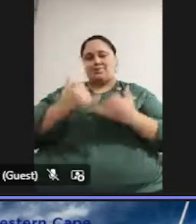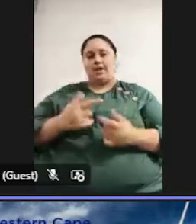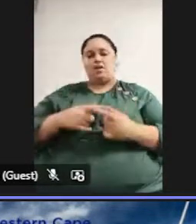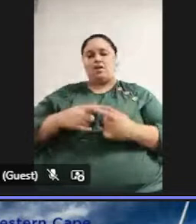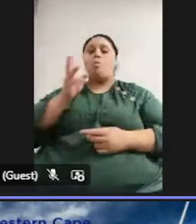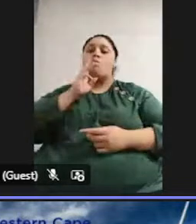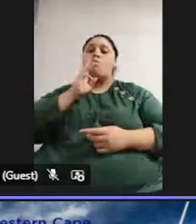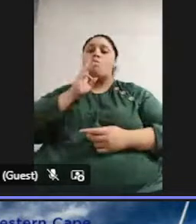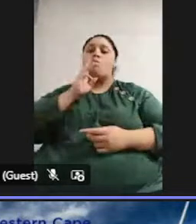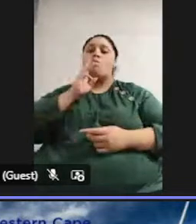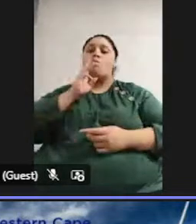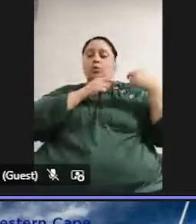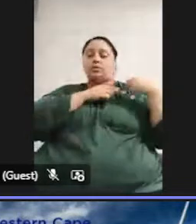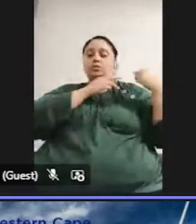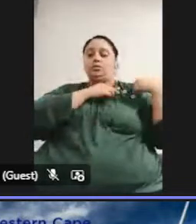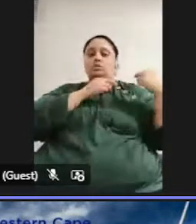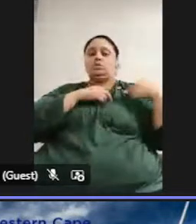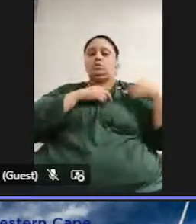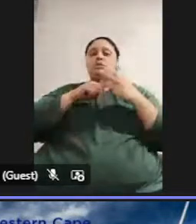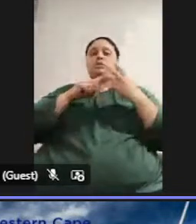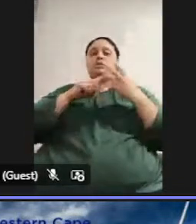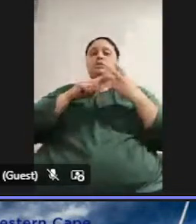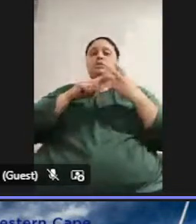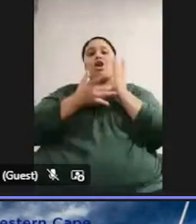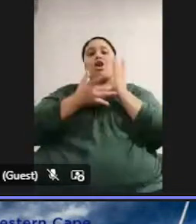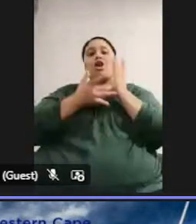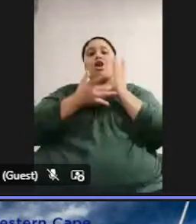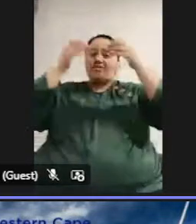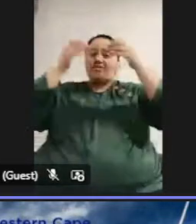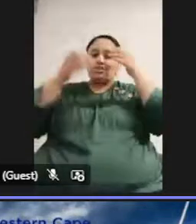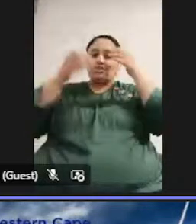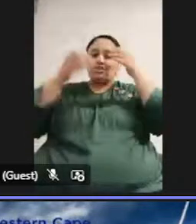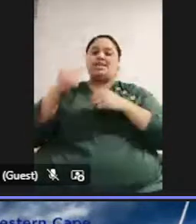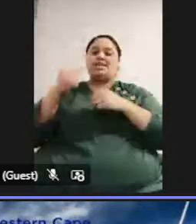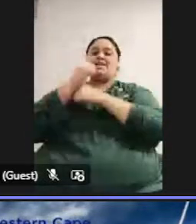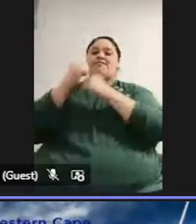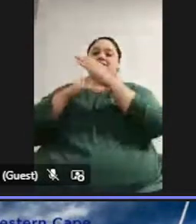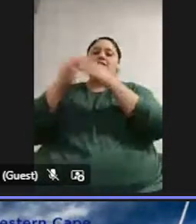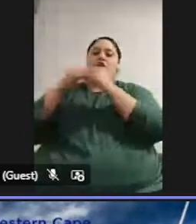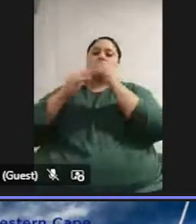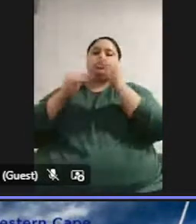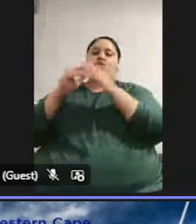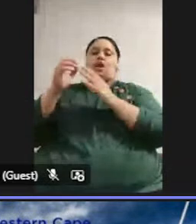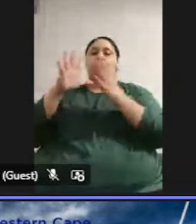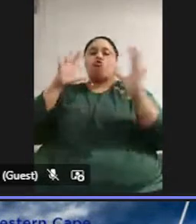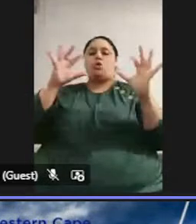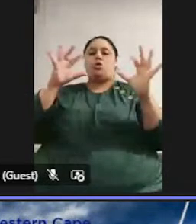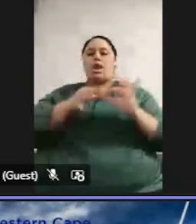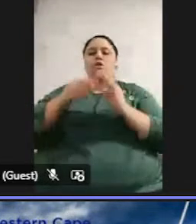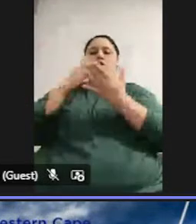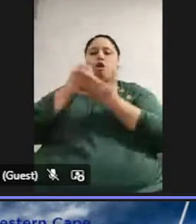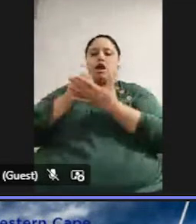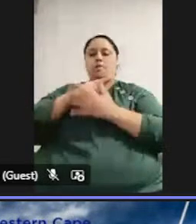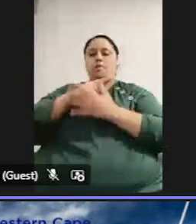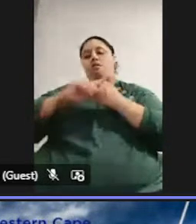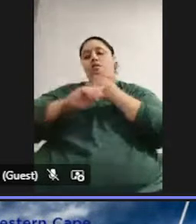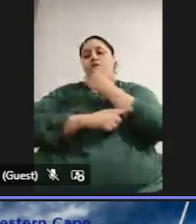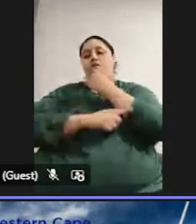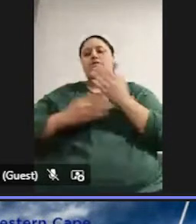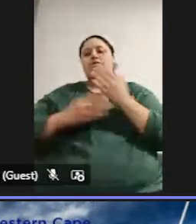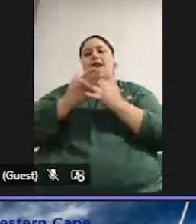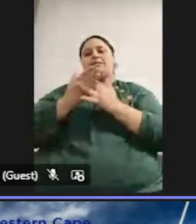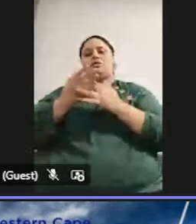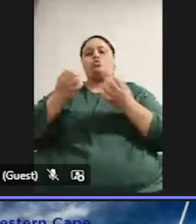and innovation, infrastructure and the connected economy, and finally, improved access to economic opportunities. And this, of course,